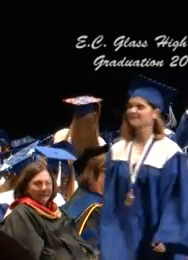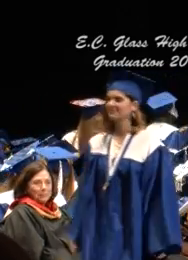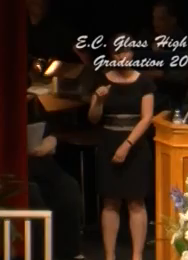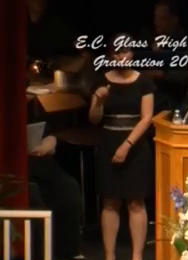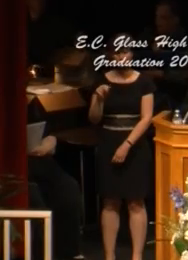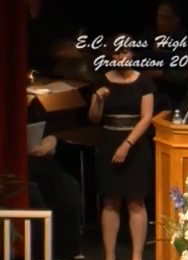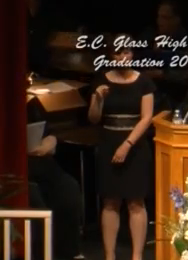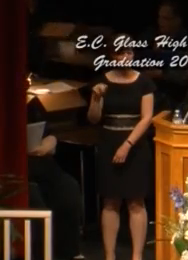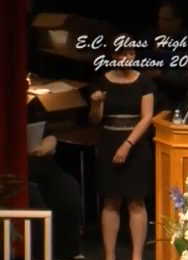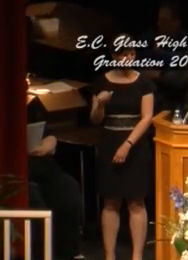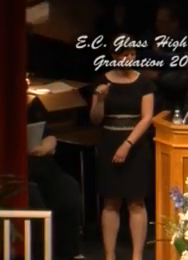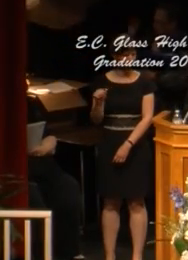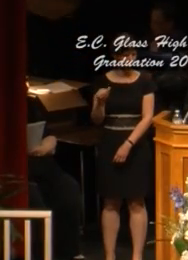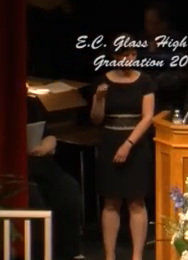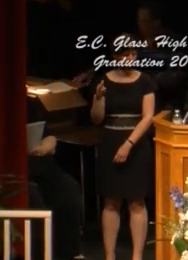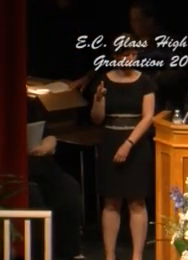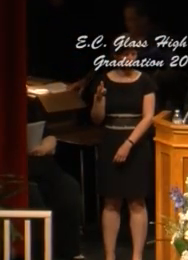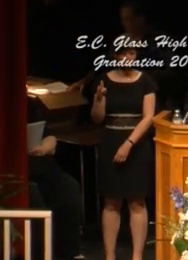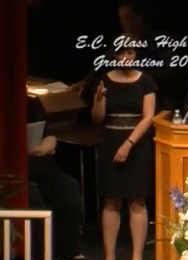Traquan A. Bird.